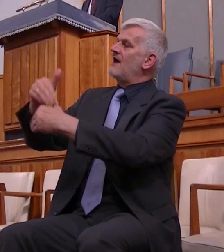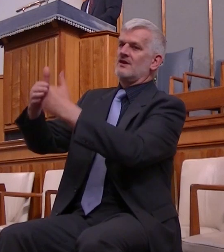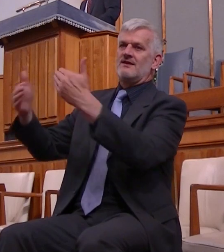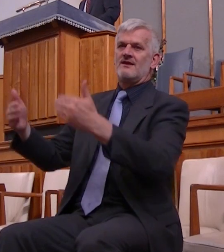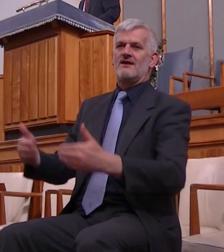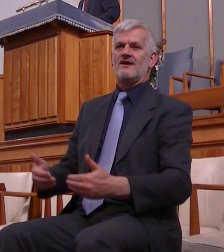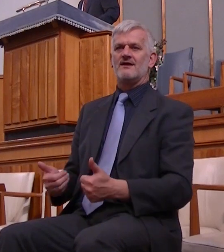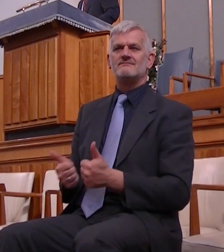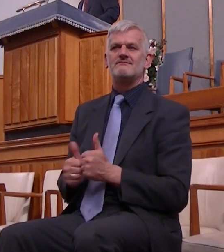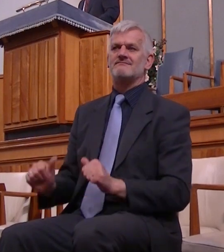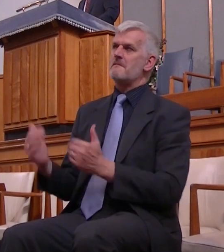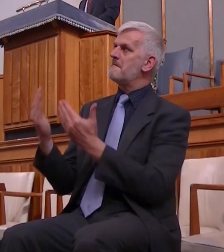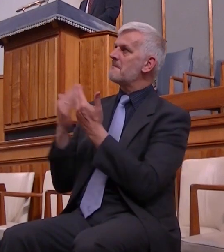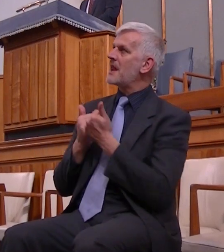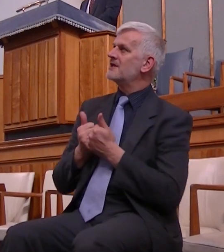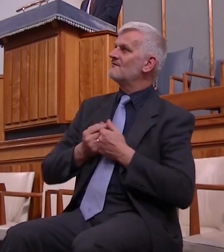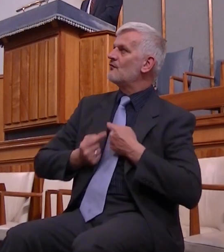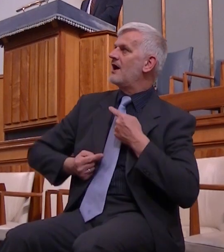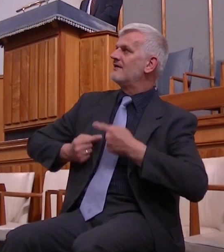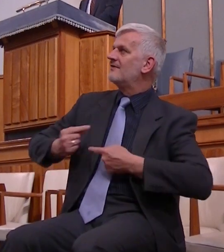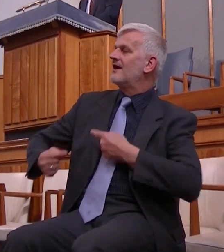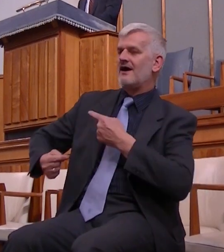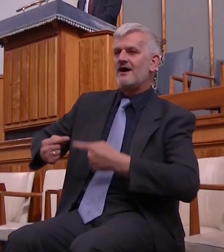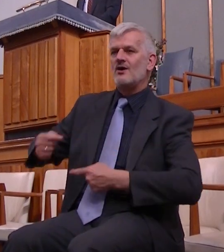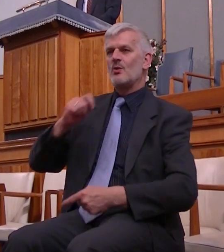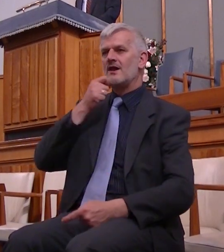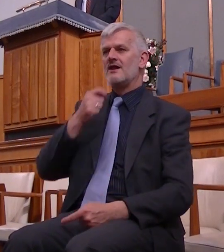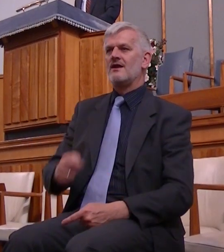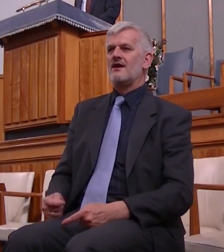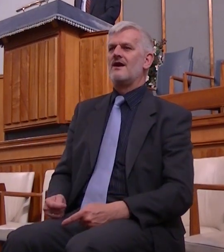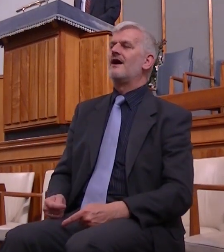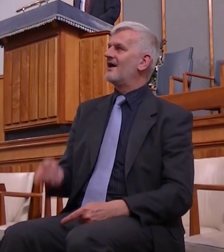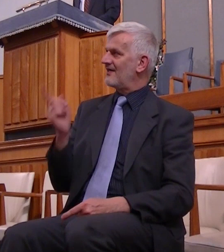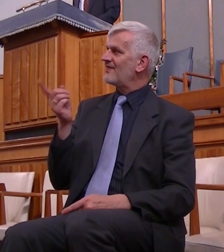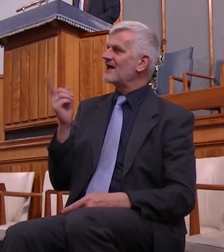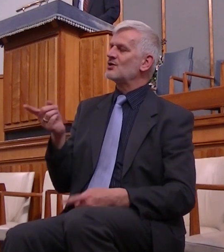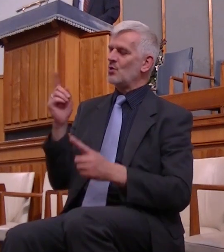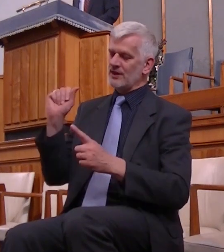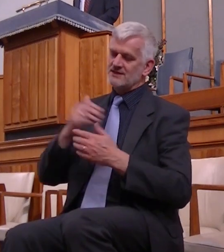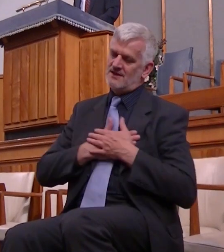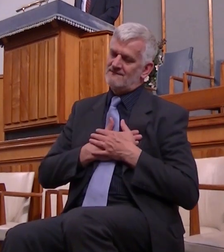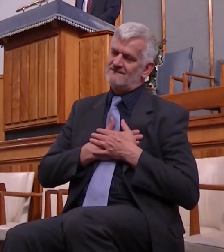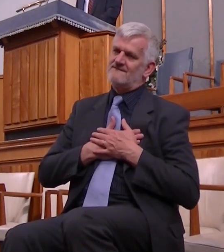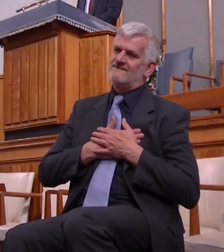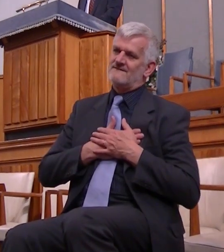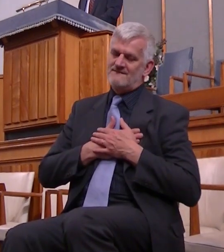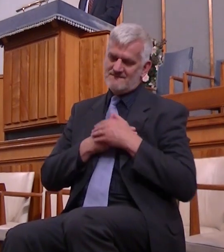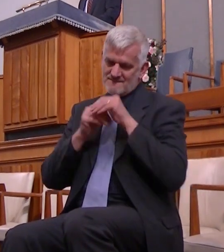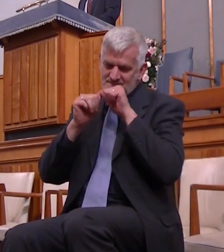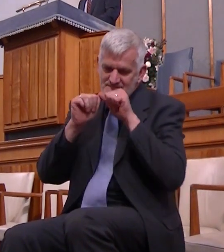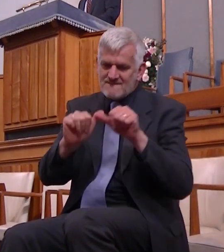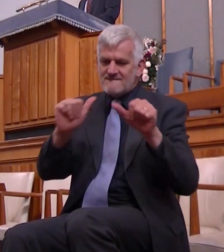where we shall be blessed forever. Oh, the feeling in the heart of God for